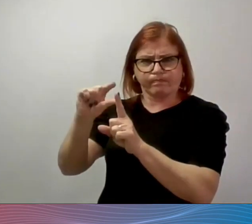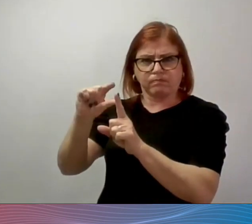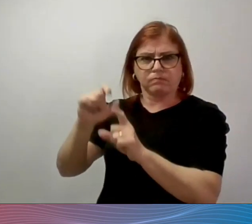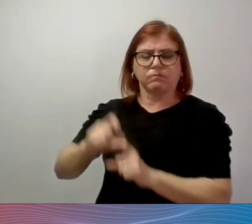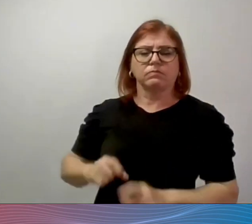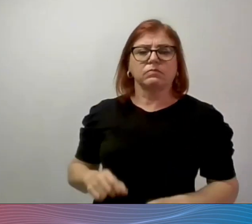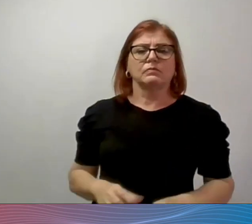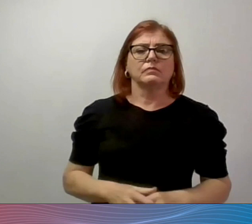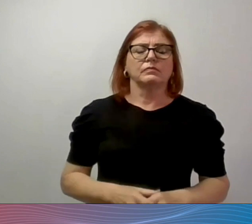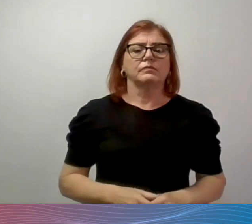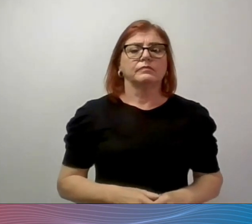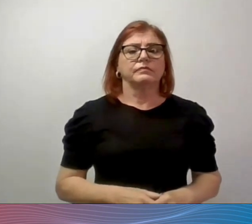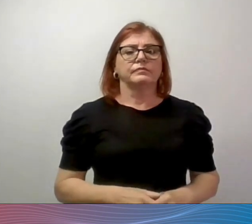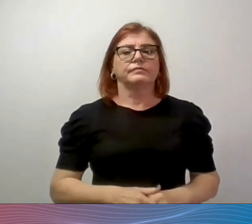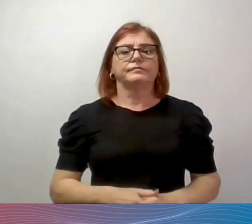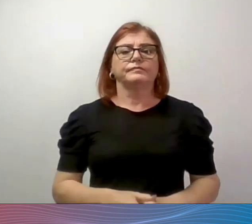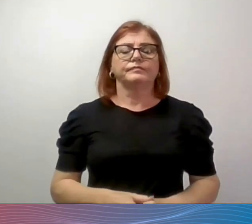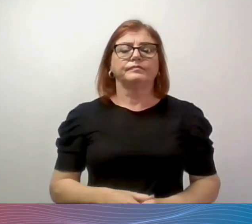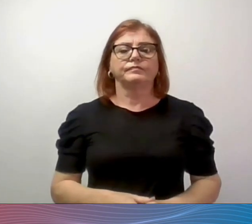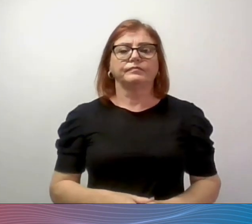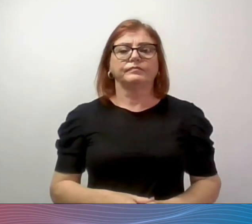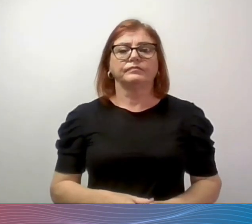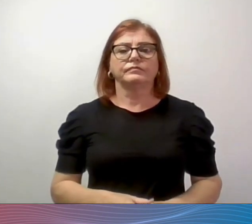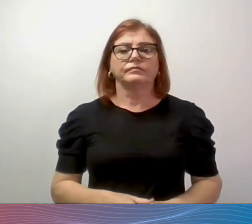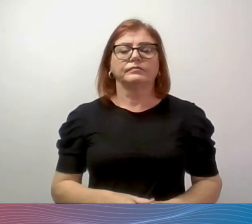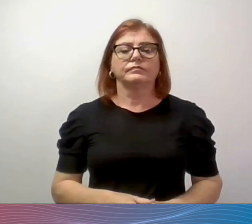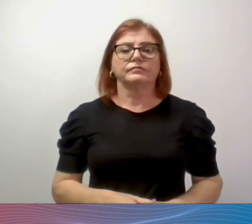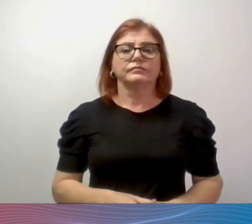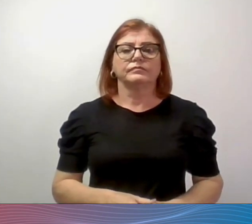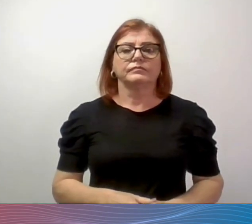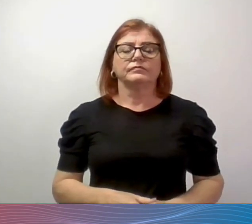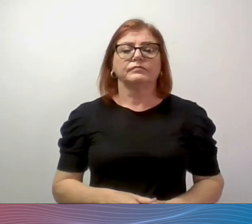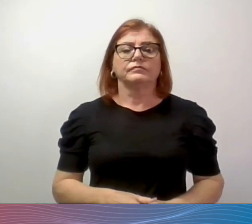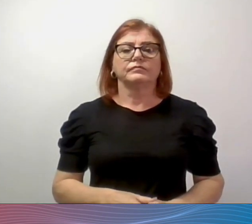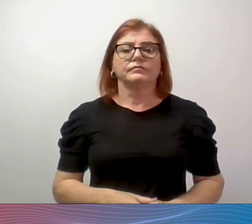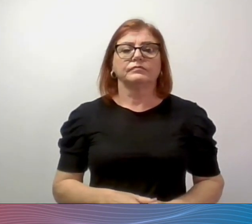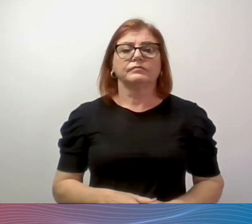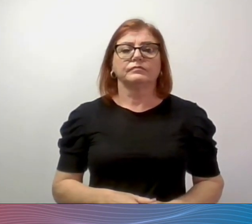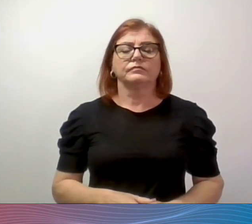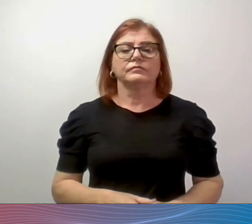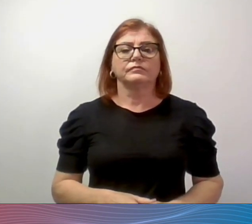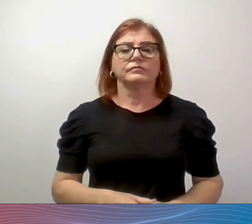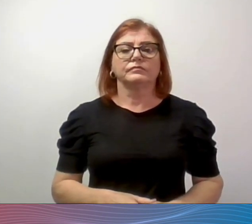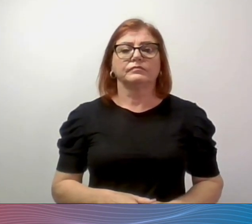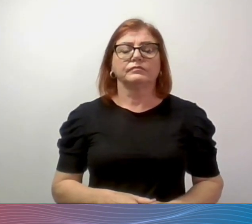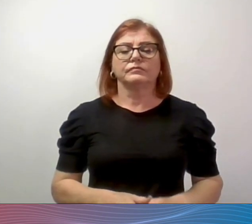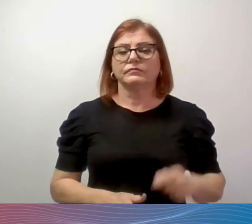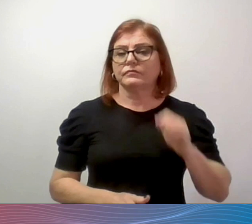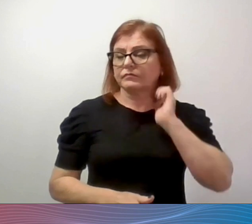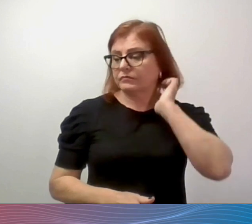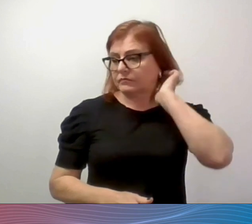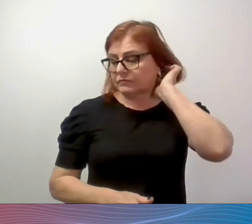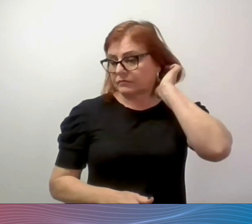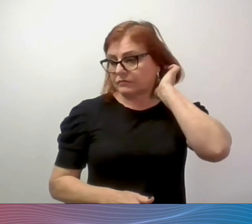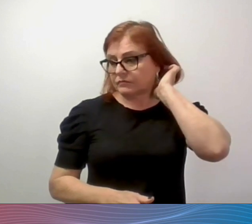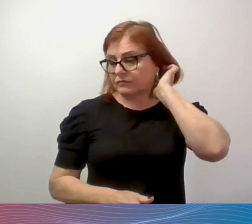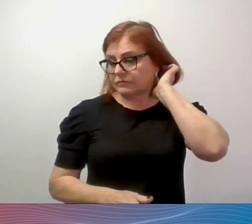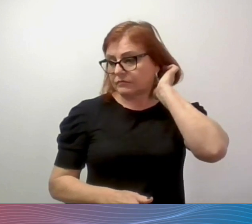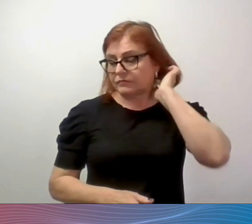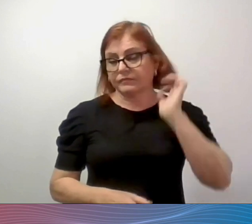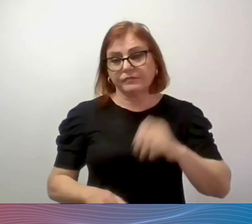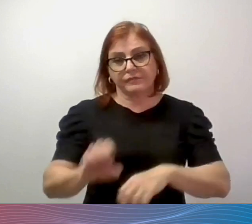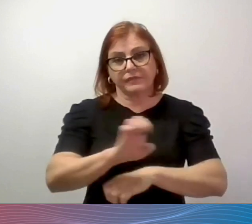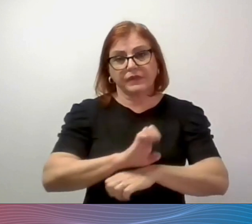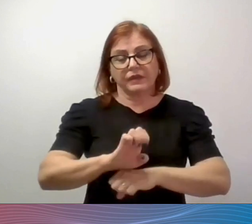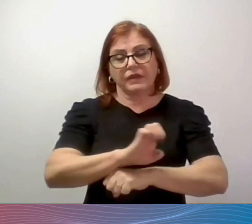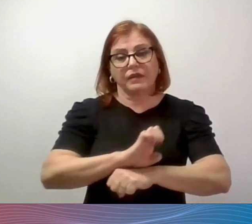according to the prince of this world and according to the authorities of the air. Efésios 2:2.